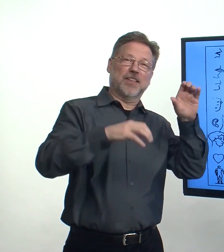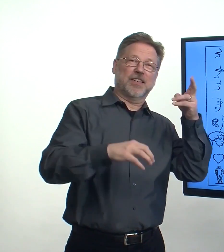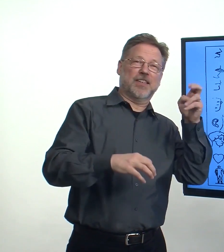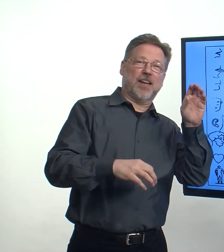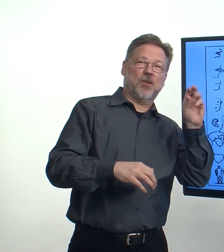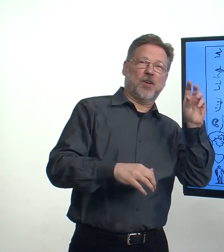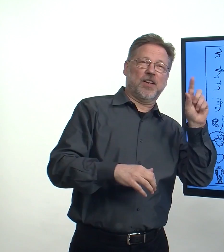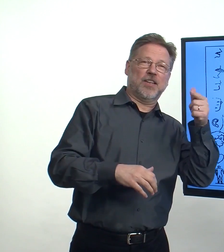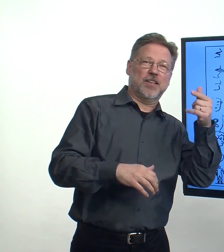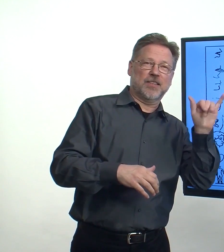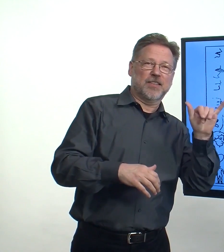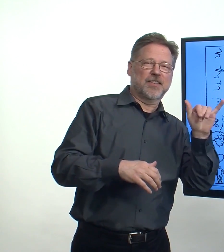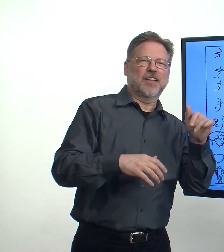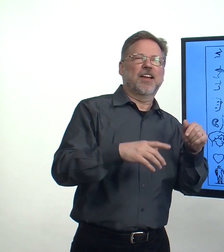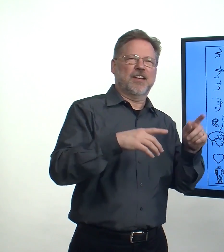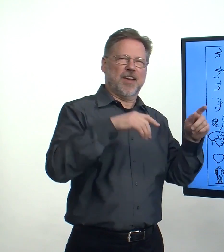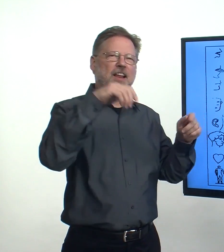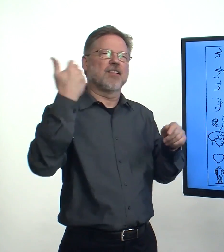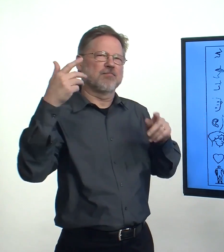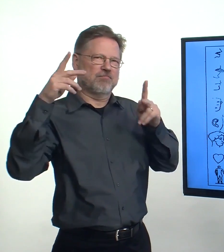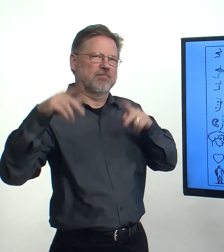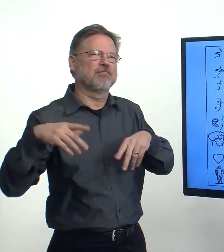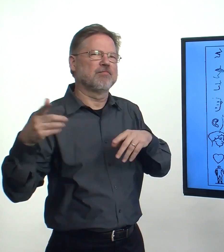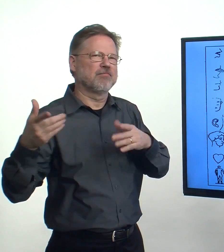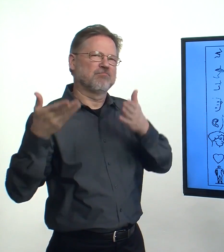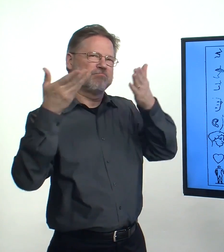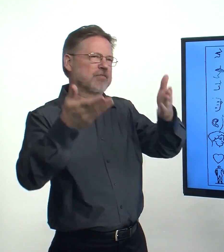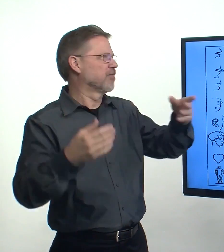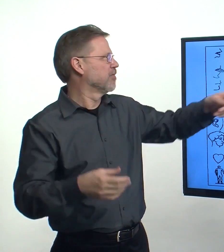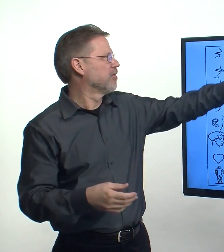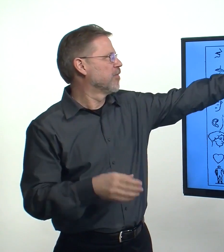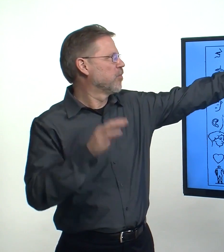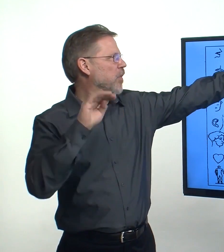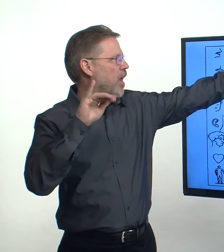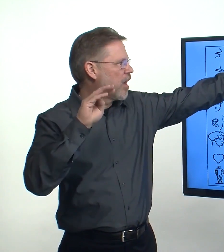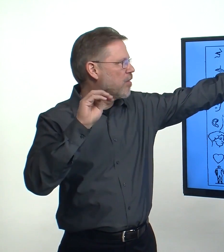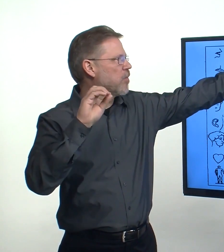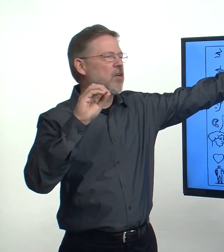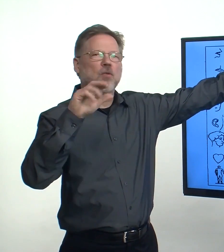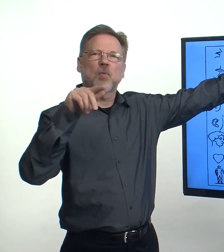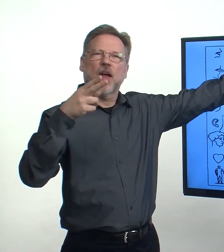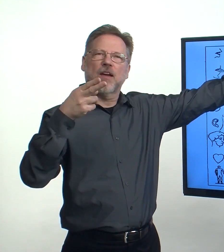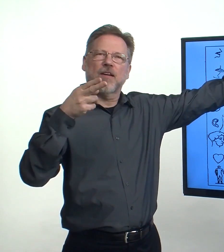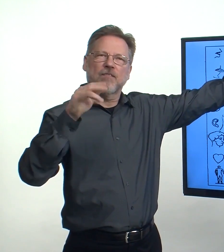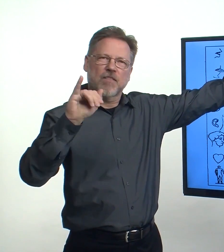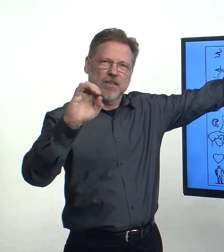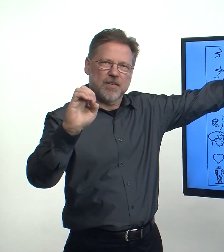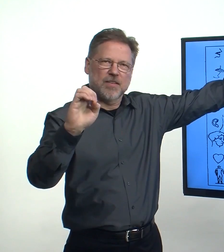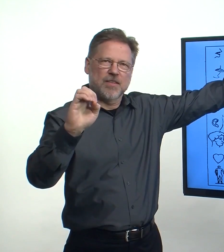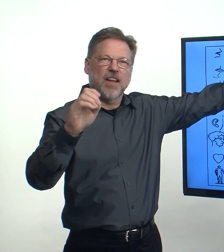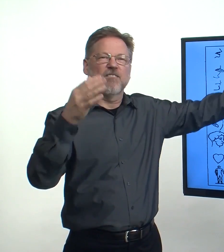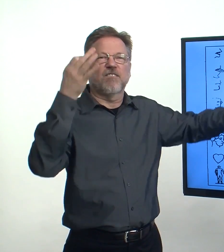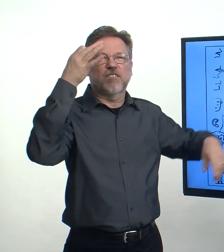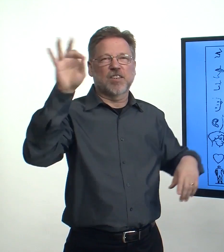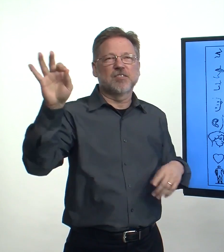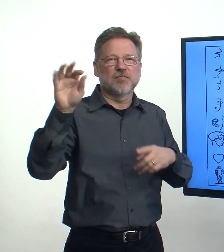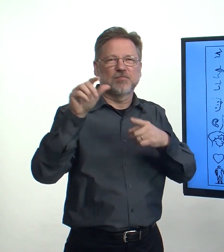Unlike Stokoe's system of chirology, this person created mimography, which is a French